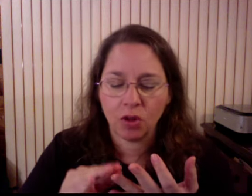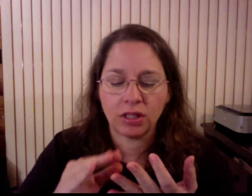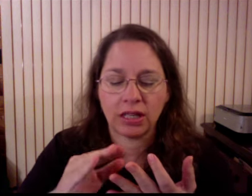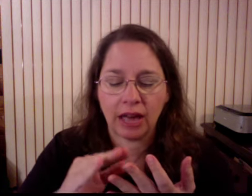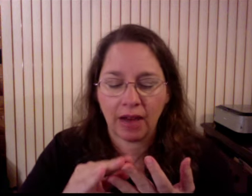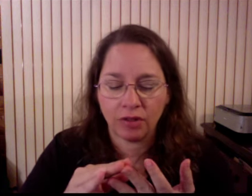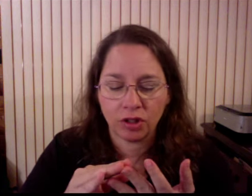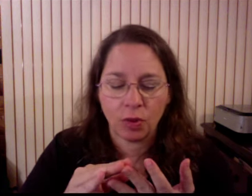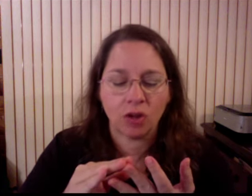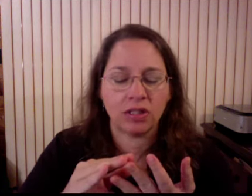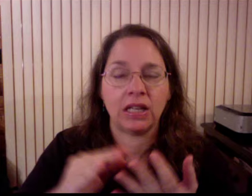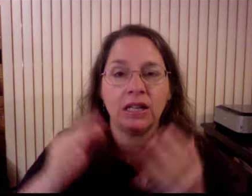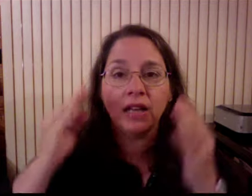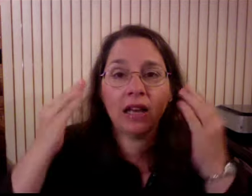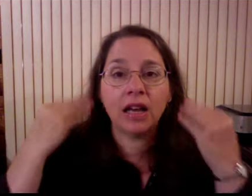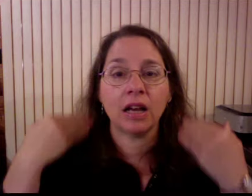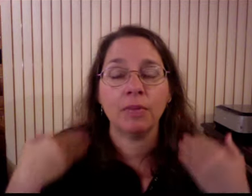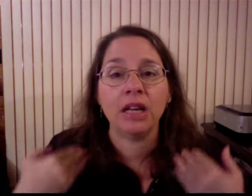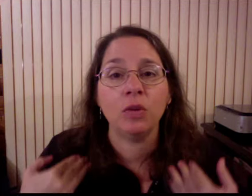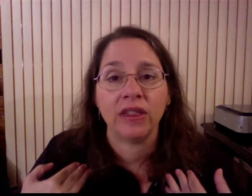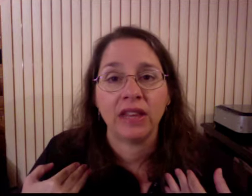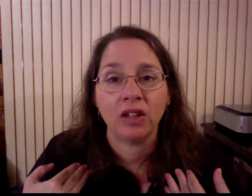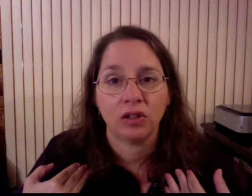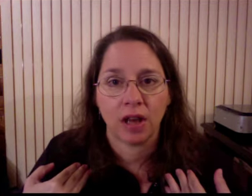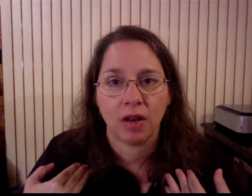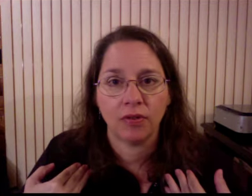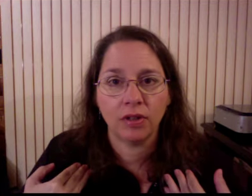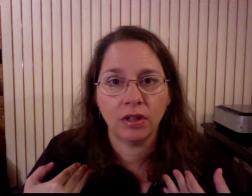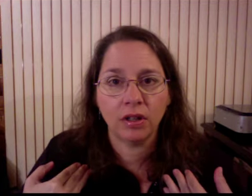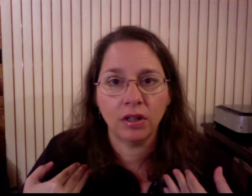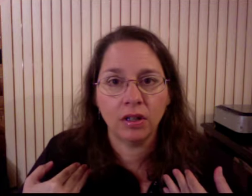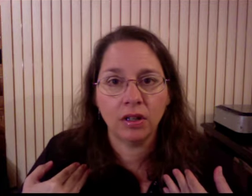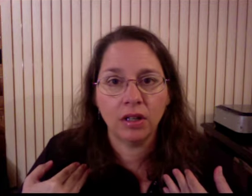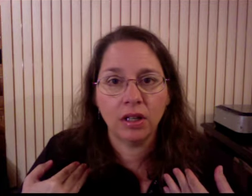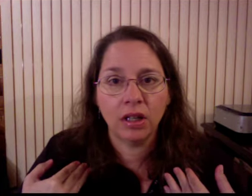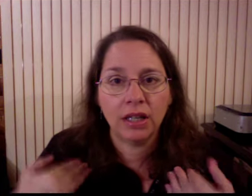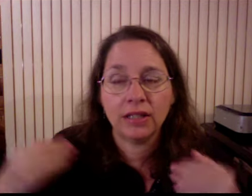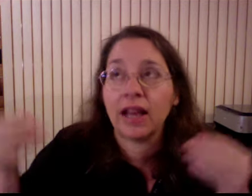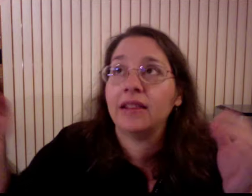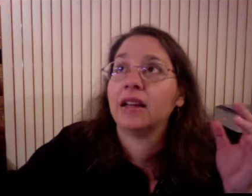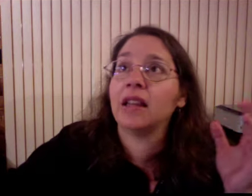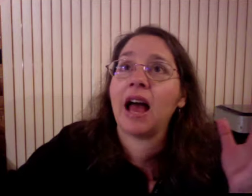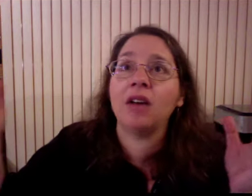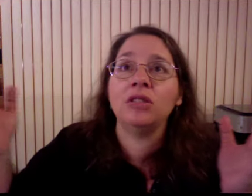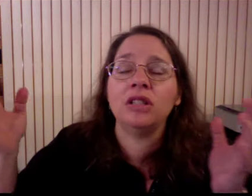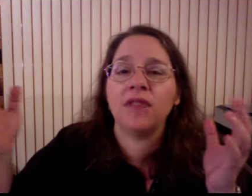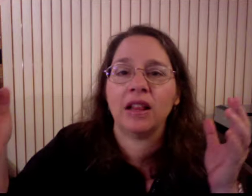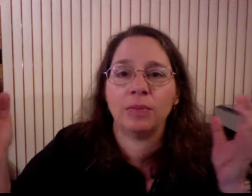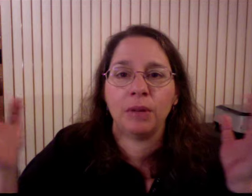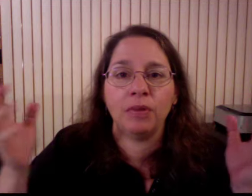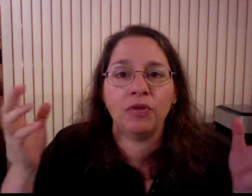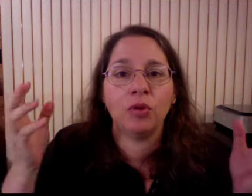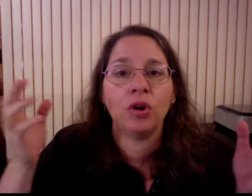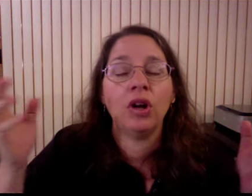sin after small sin committed within yourself is like the clouds developing before